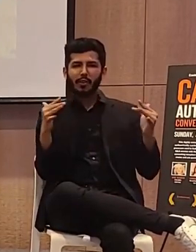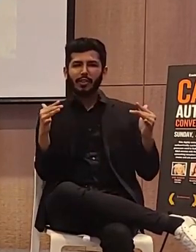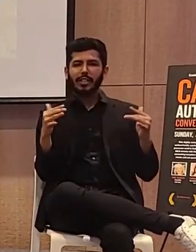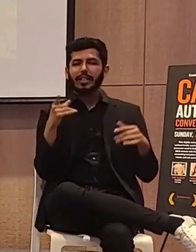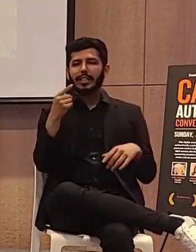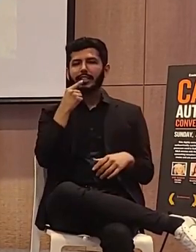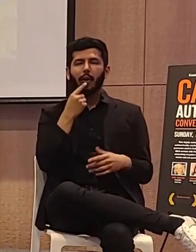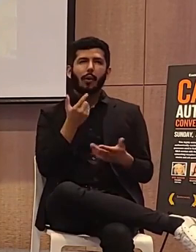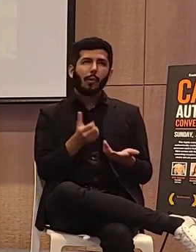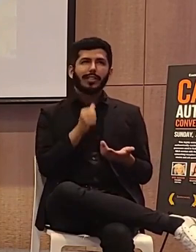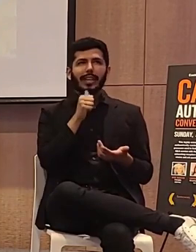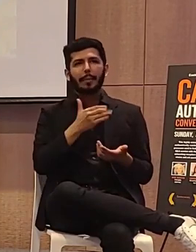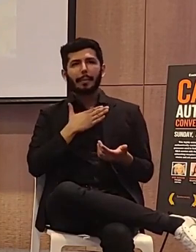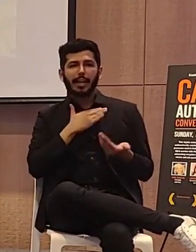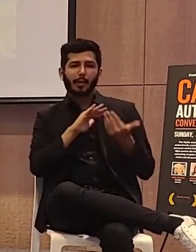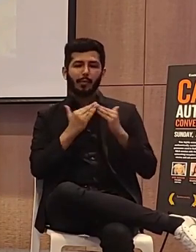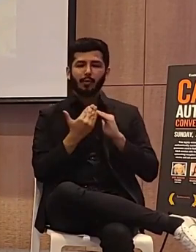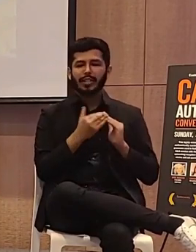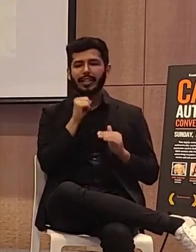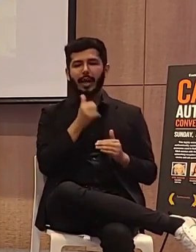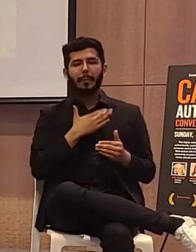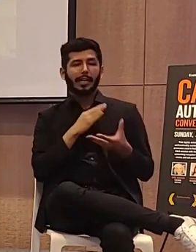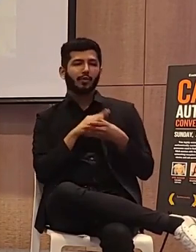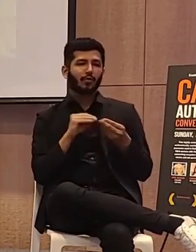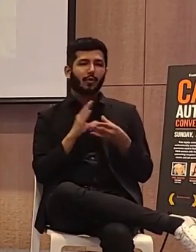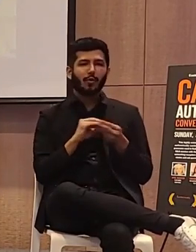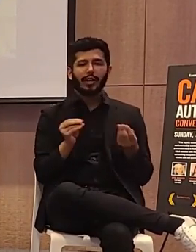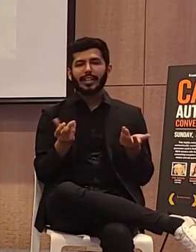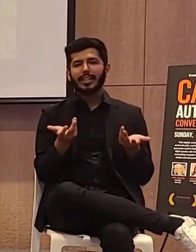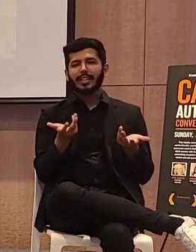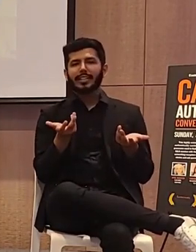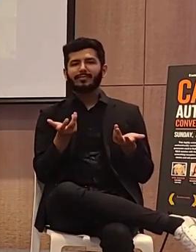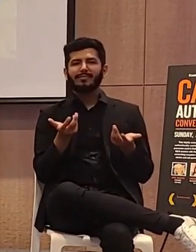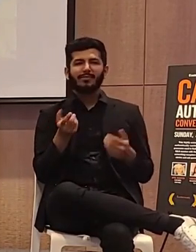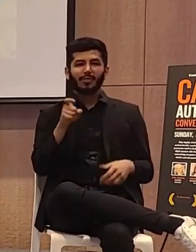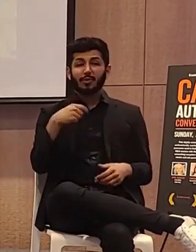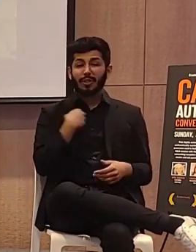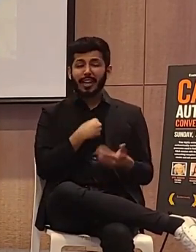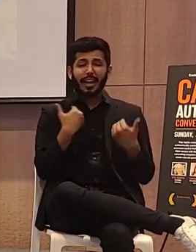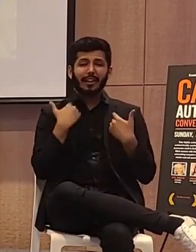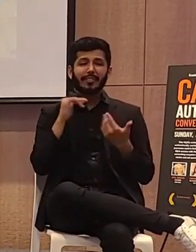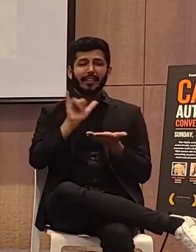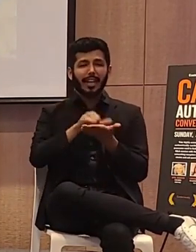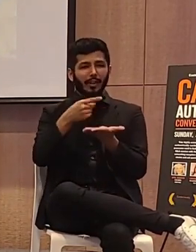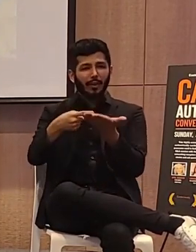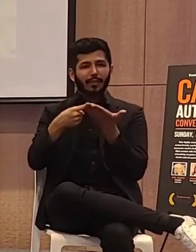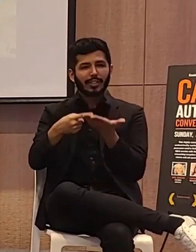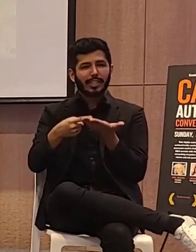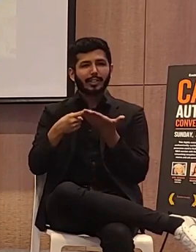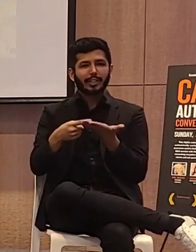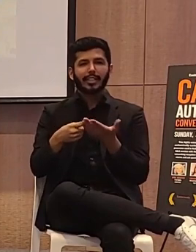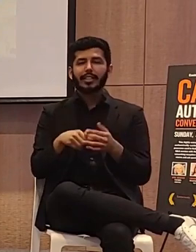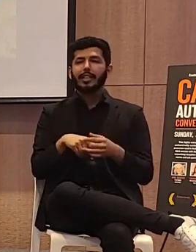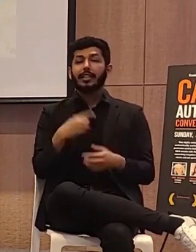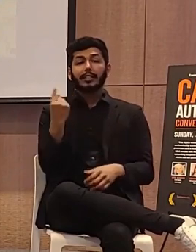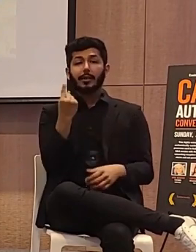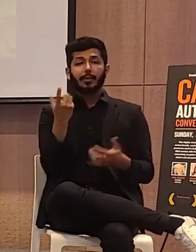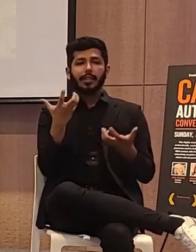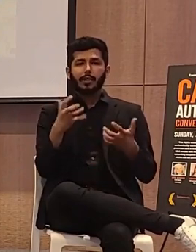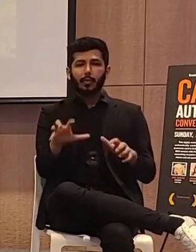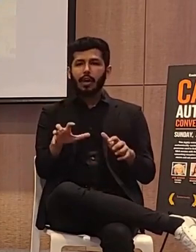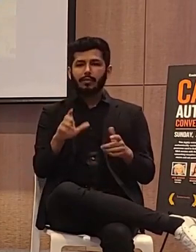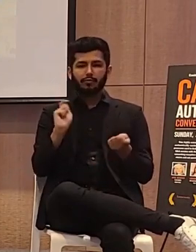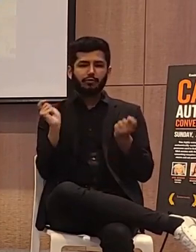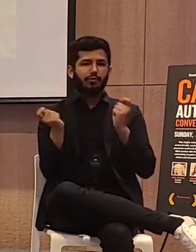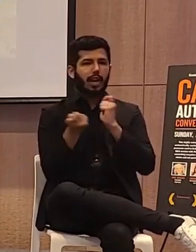to tell? Will it be seen to be my story to tell? I've had that conversation where somebody doesn't want to do a broad sweeping change to their story through